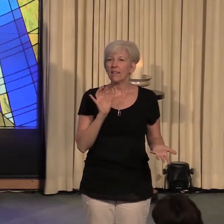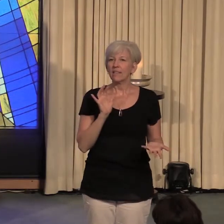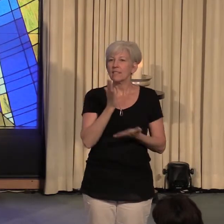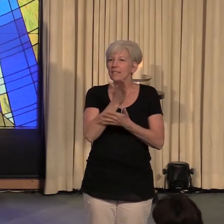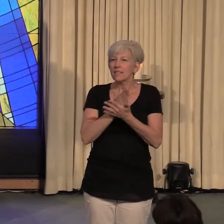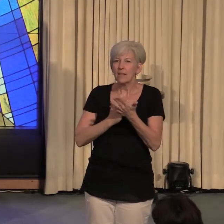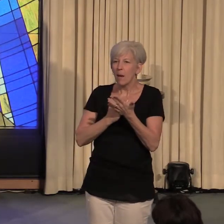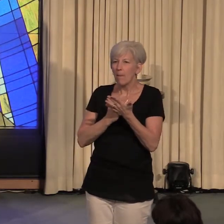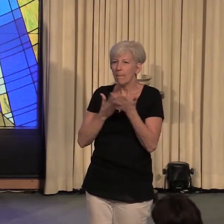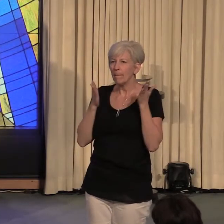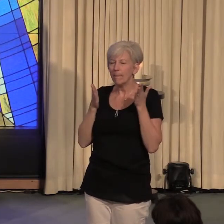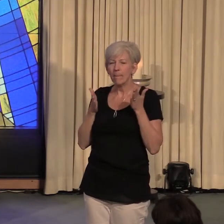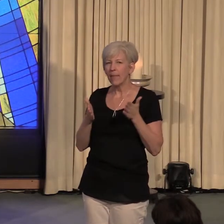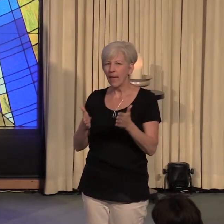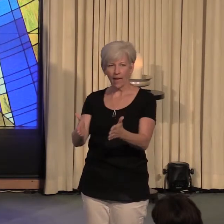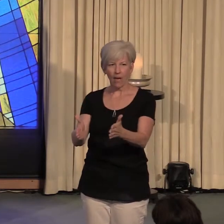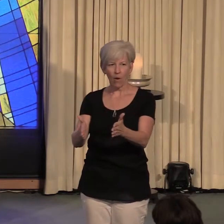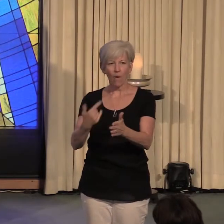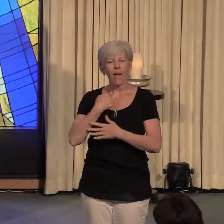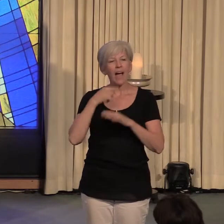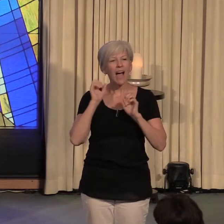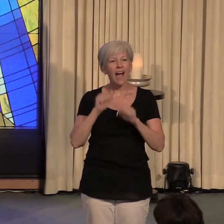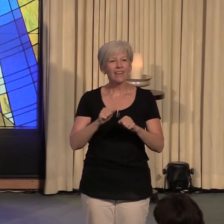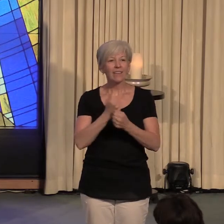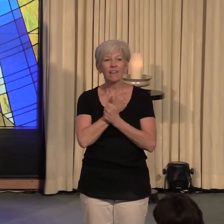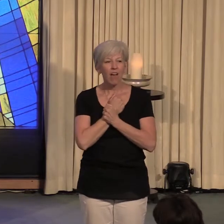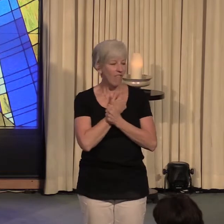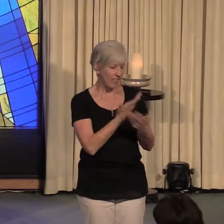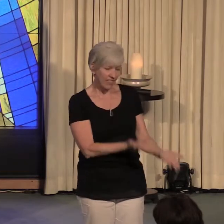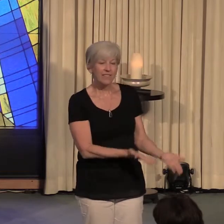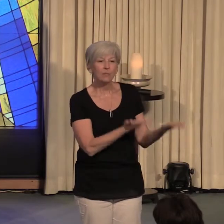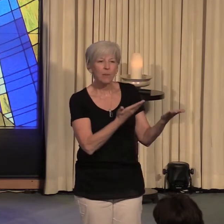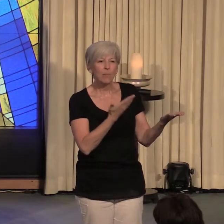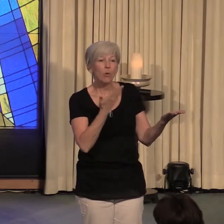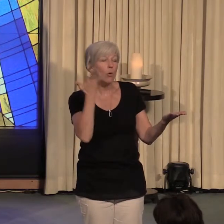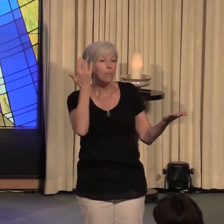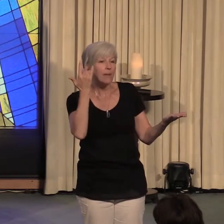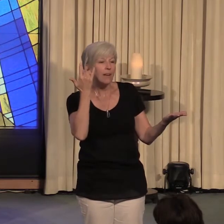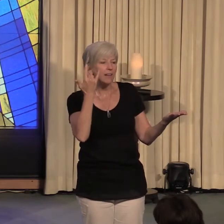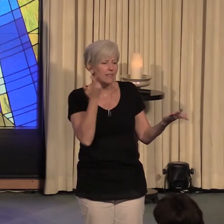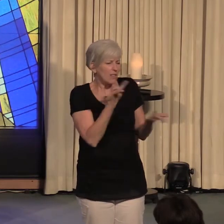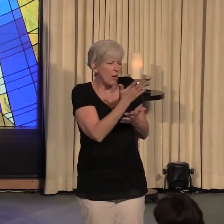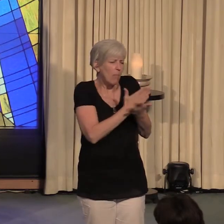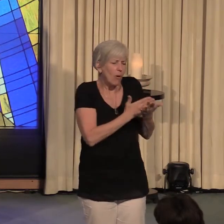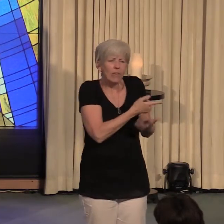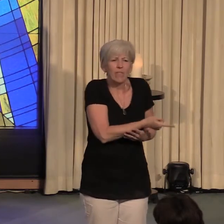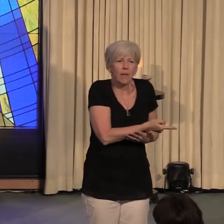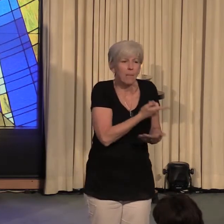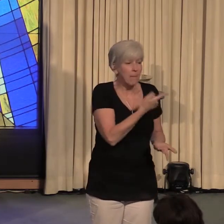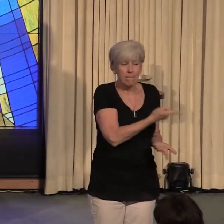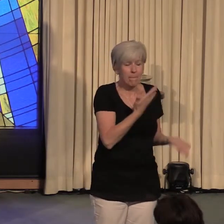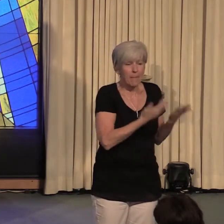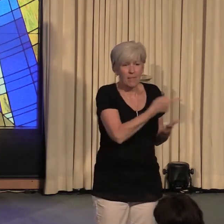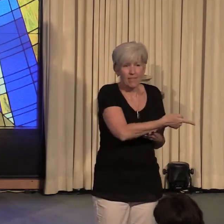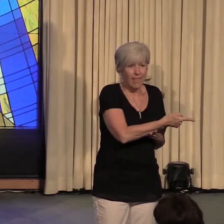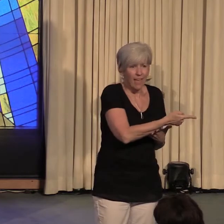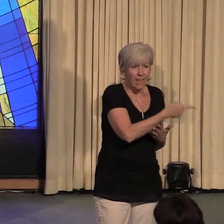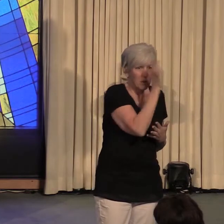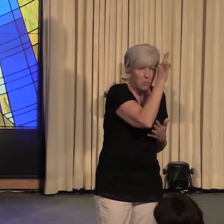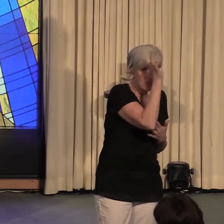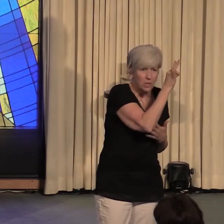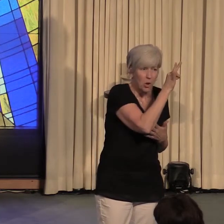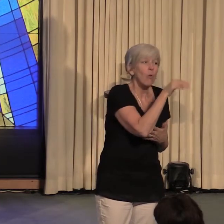way, I can love these people because a part of them they may not even know loves me,